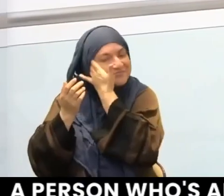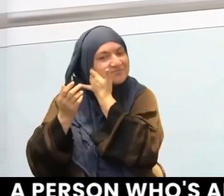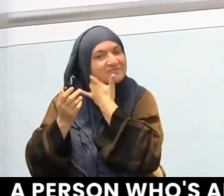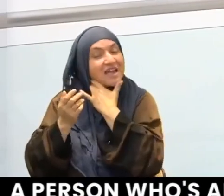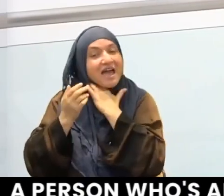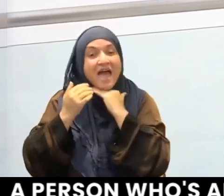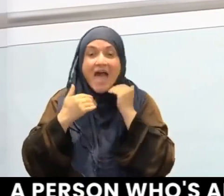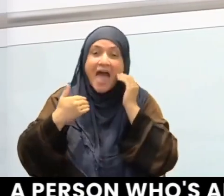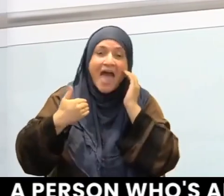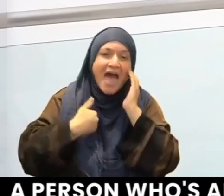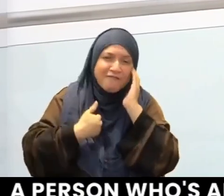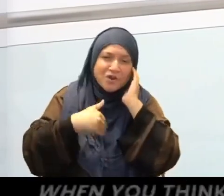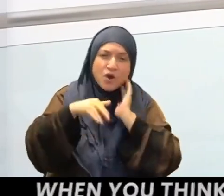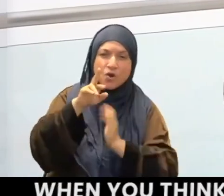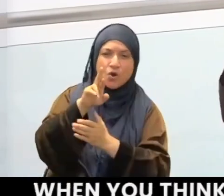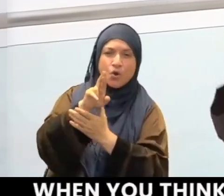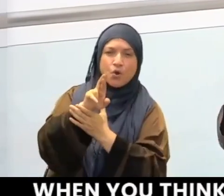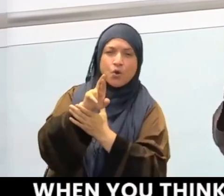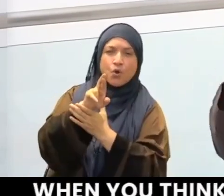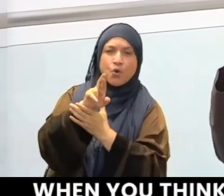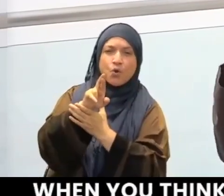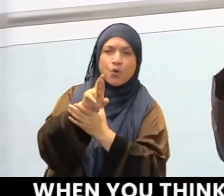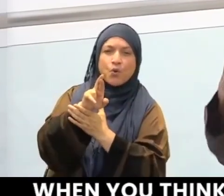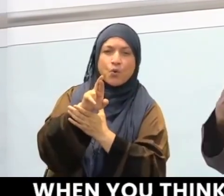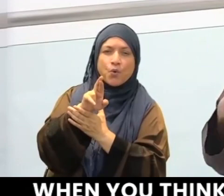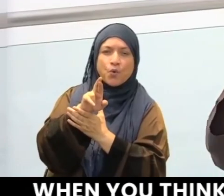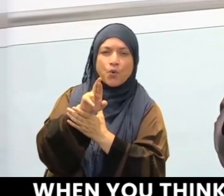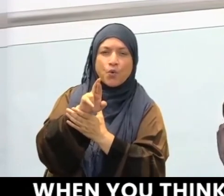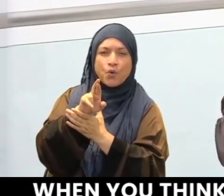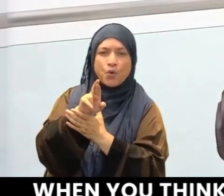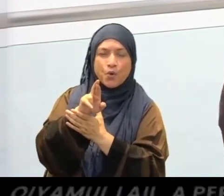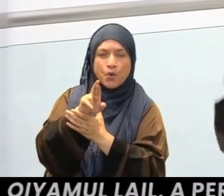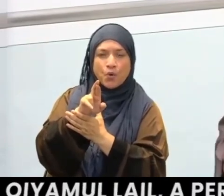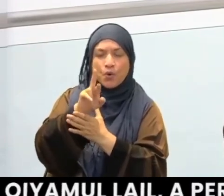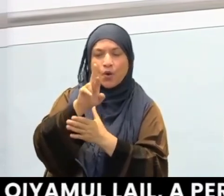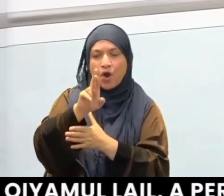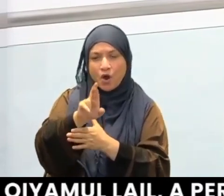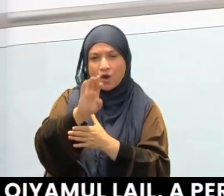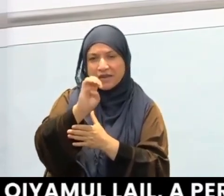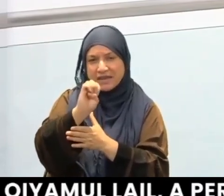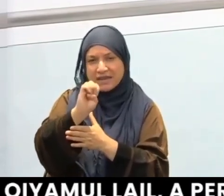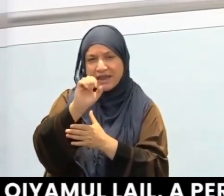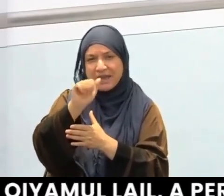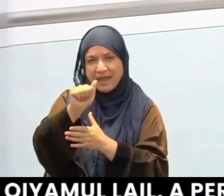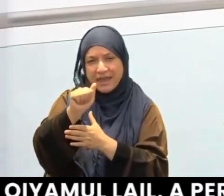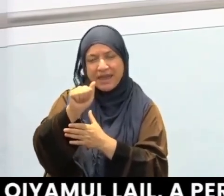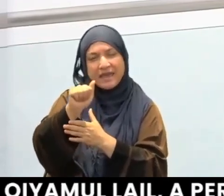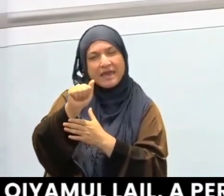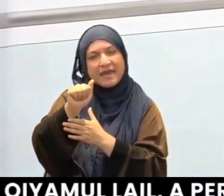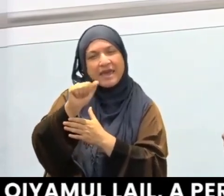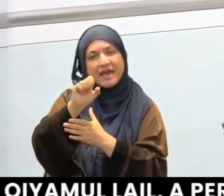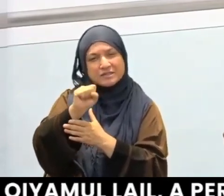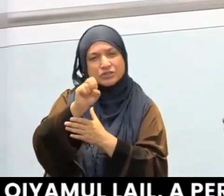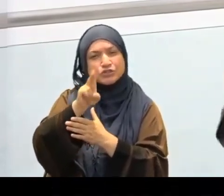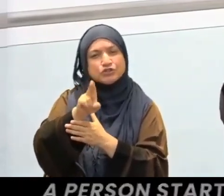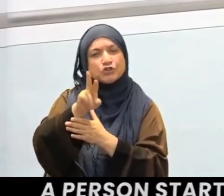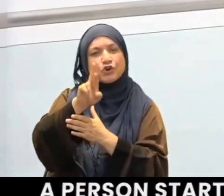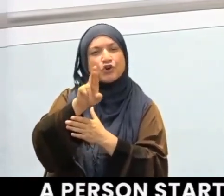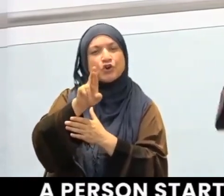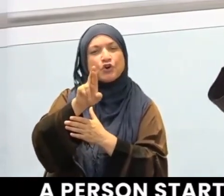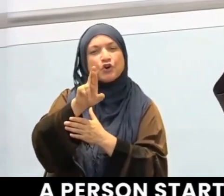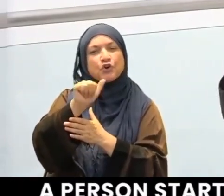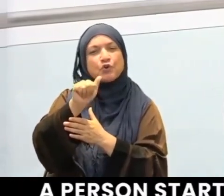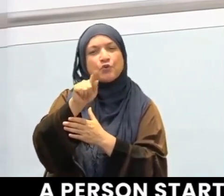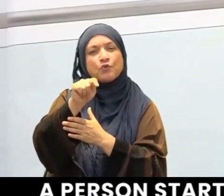their desires, they have Jannah. When you think about Jannah, a person starts to think about Qiyamul Layl, a person starts to think about lots of fasting, a